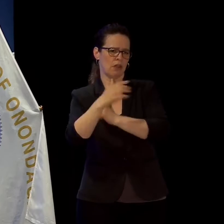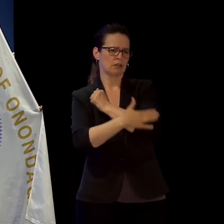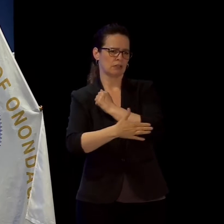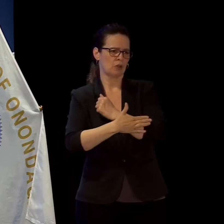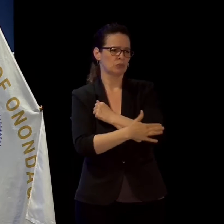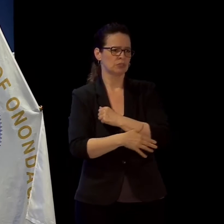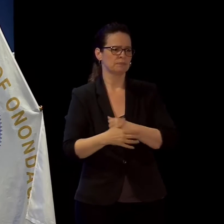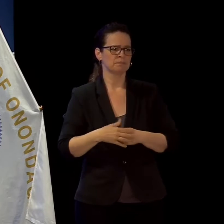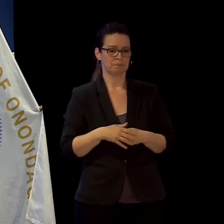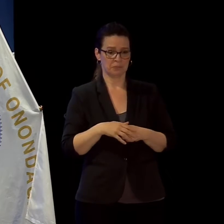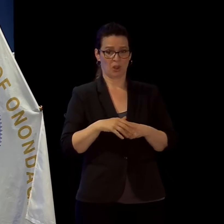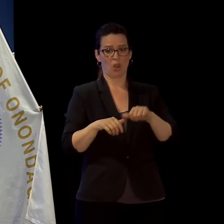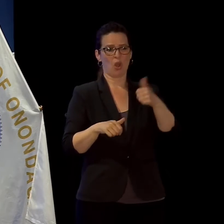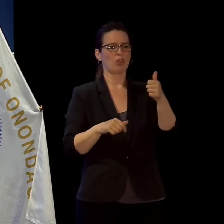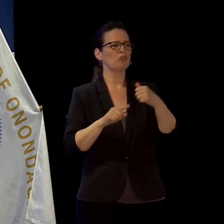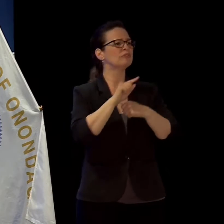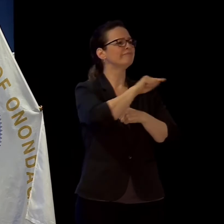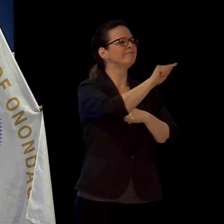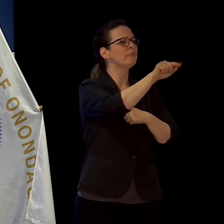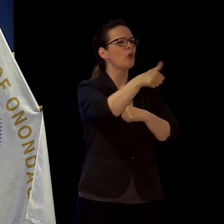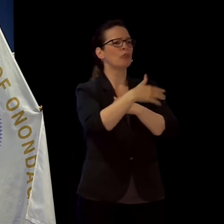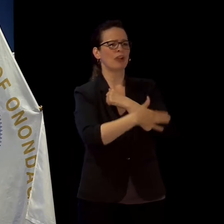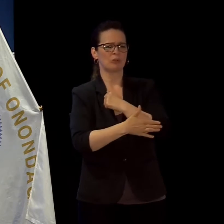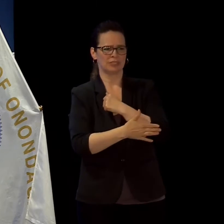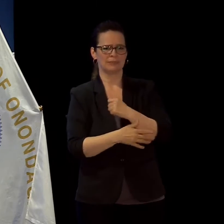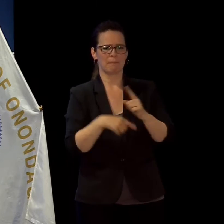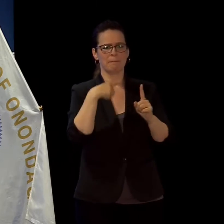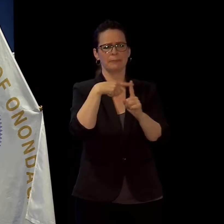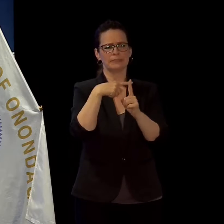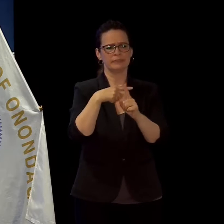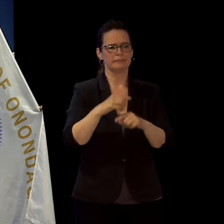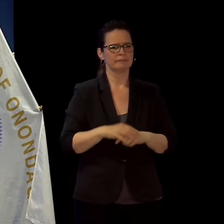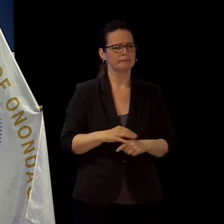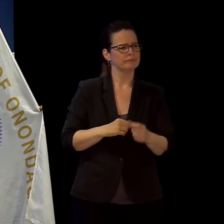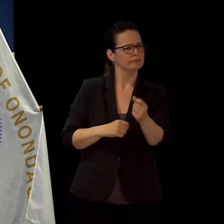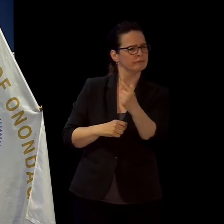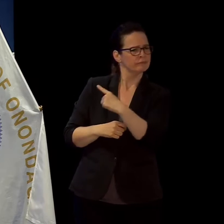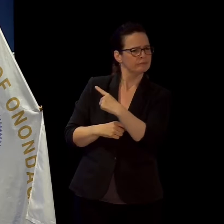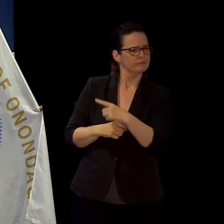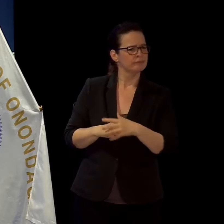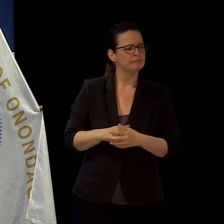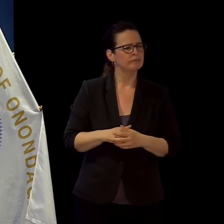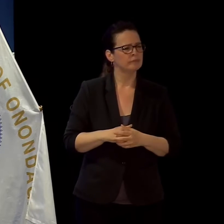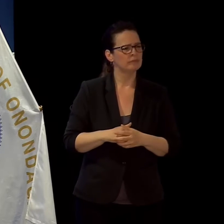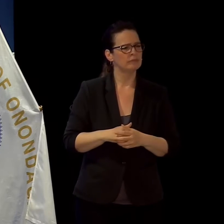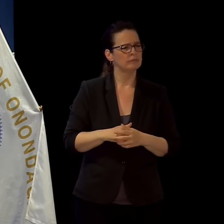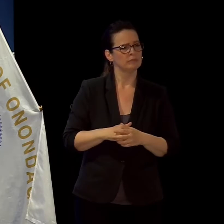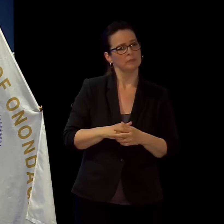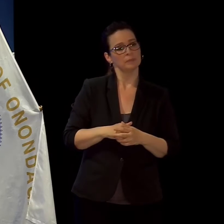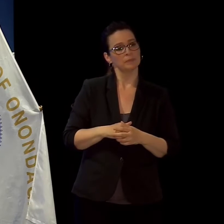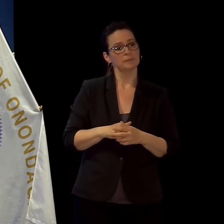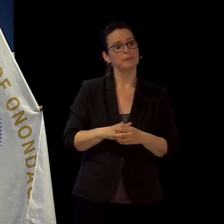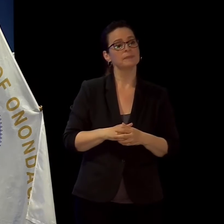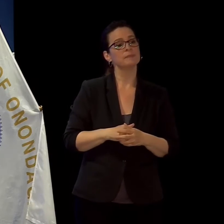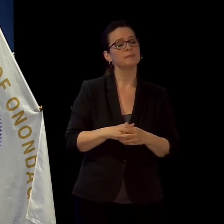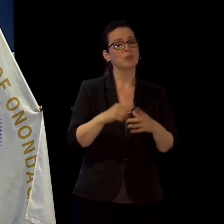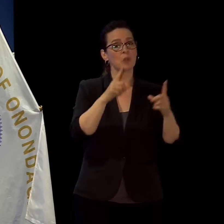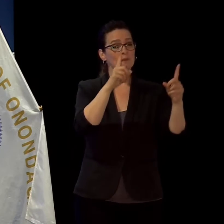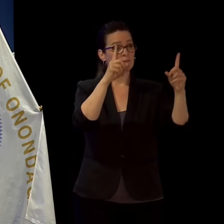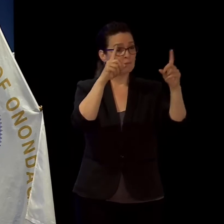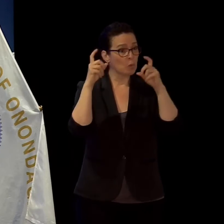I don't know if you're familiar. It's been widely reported that photos twice now in 4 months from West Genesee High School of